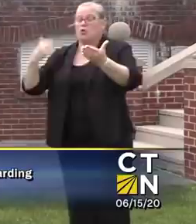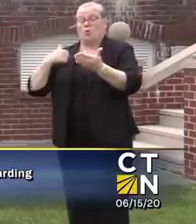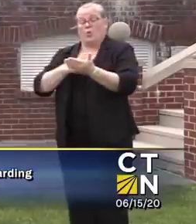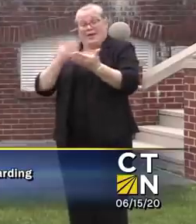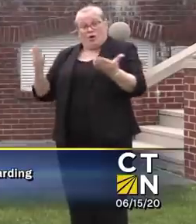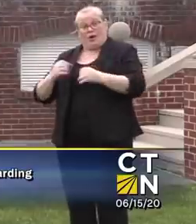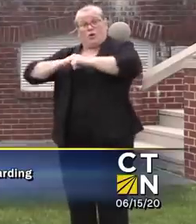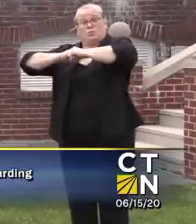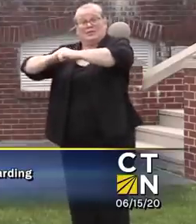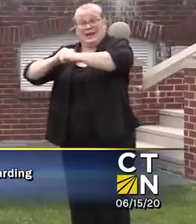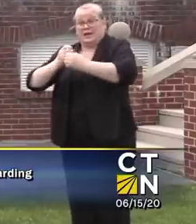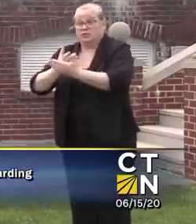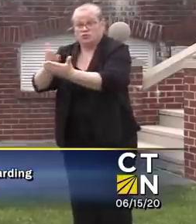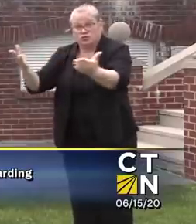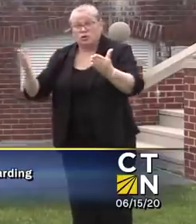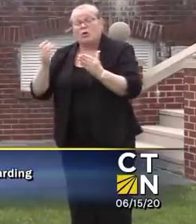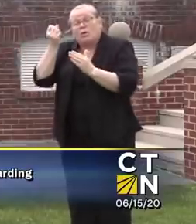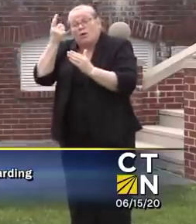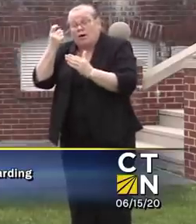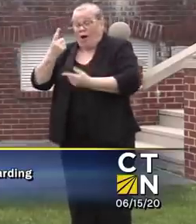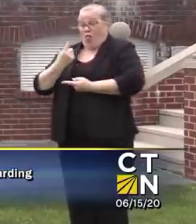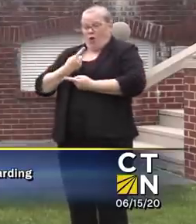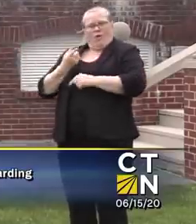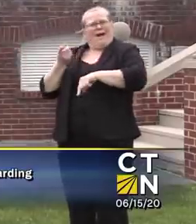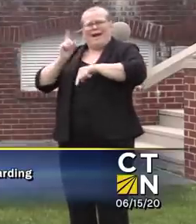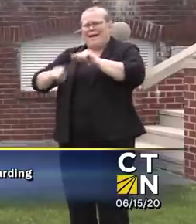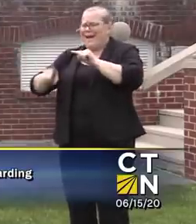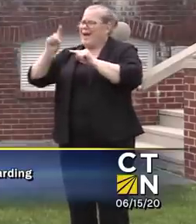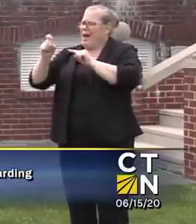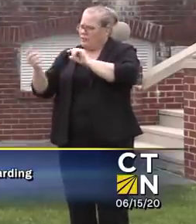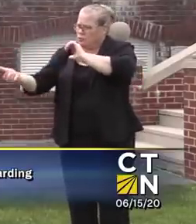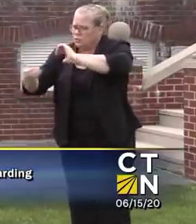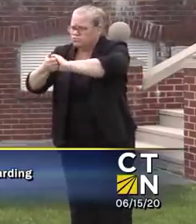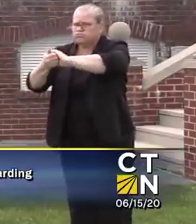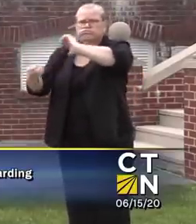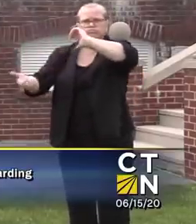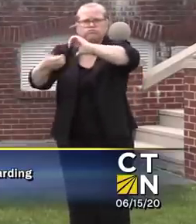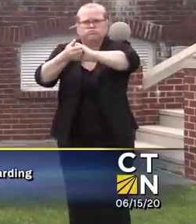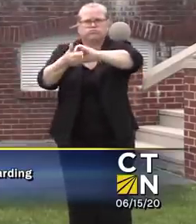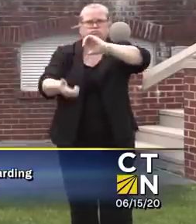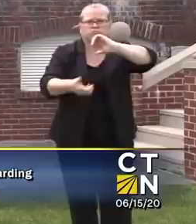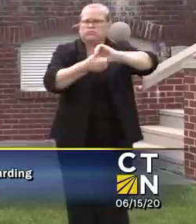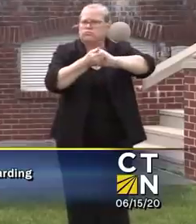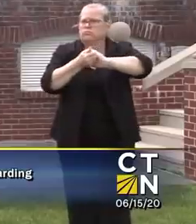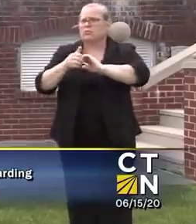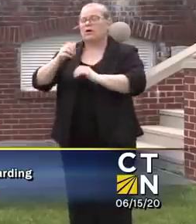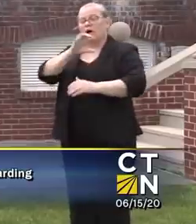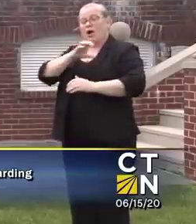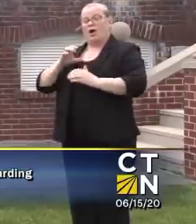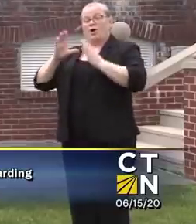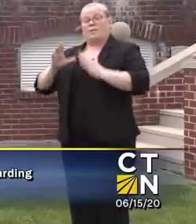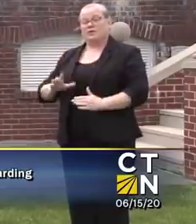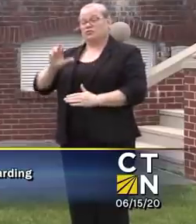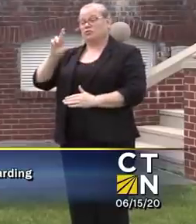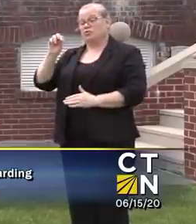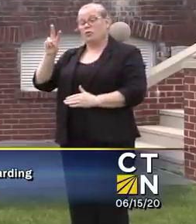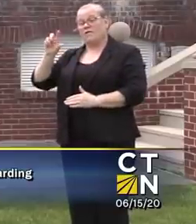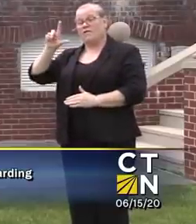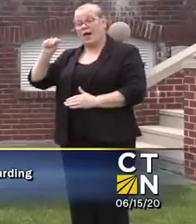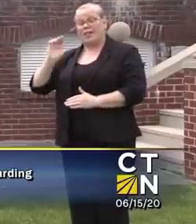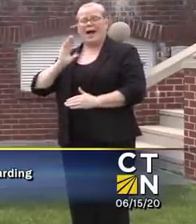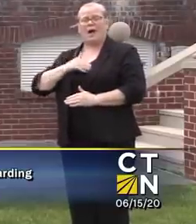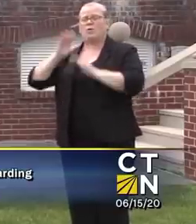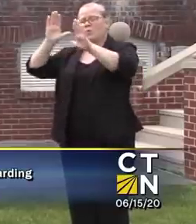it unless we're doing it with you. Ravella and our amazing state police and our municipal police cannot do it without